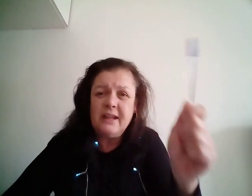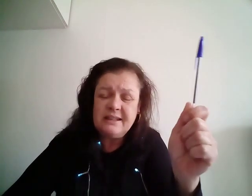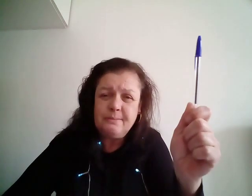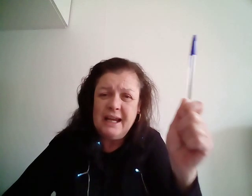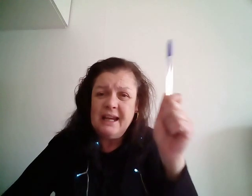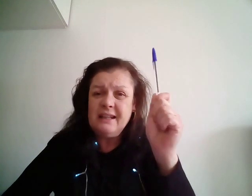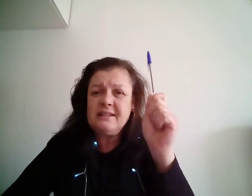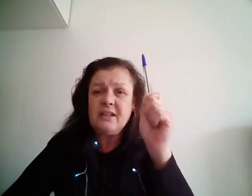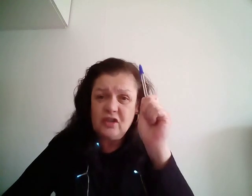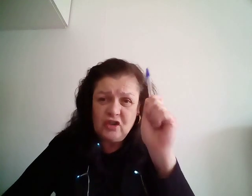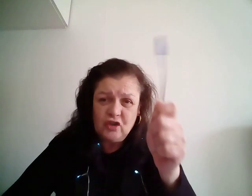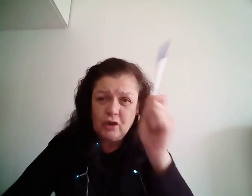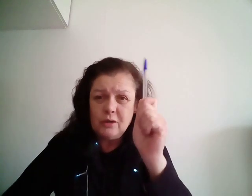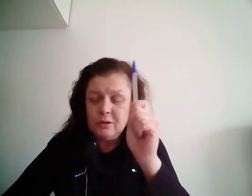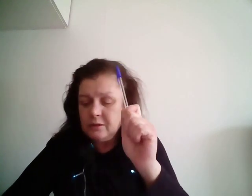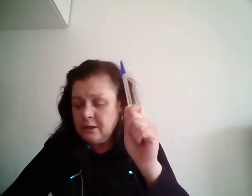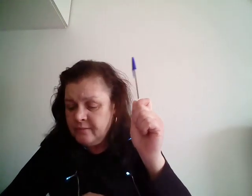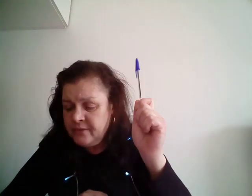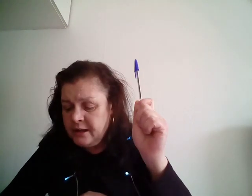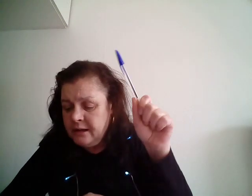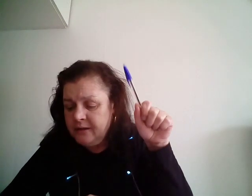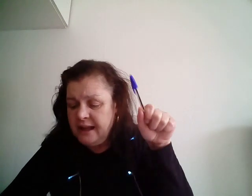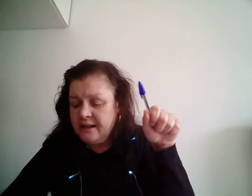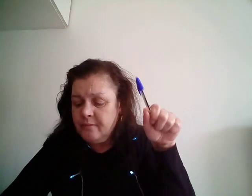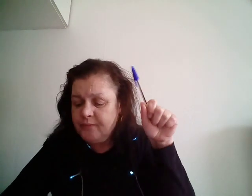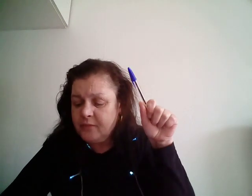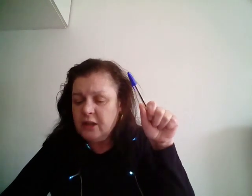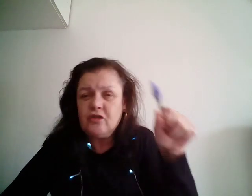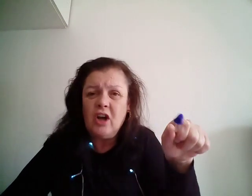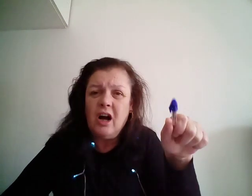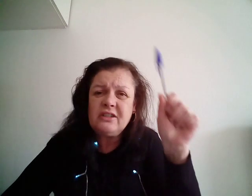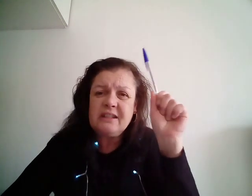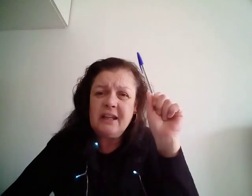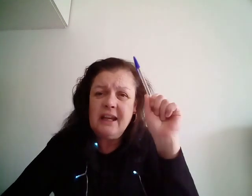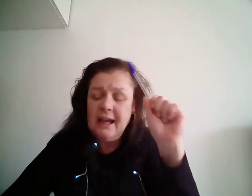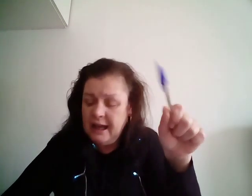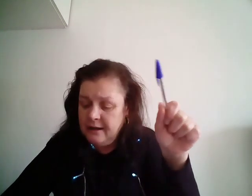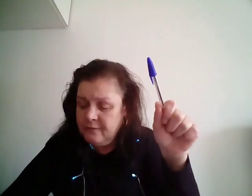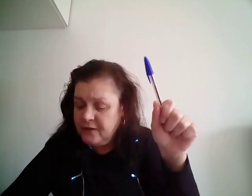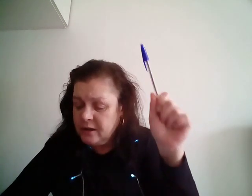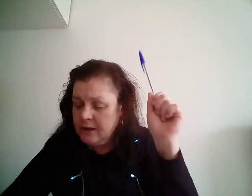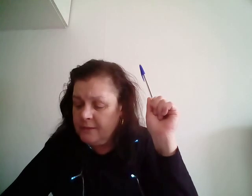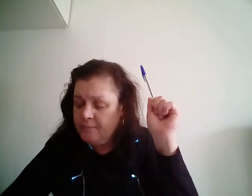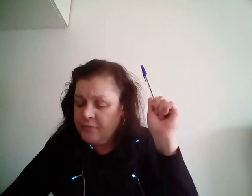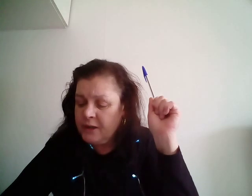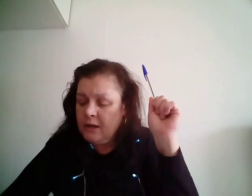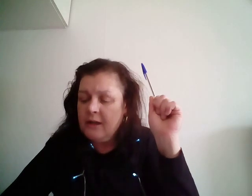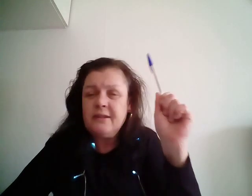then space, stone, then dot, info,